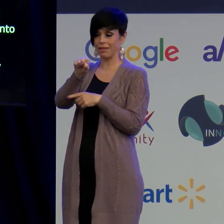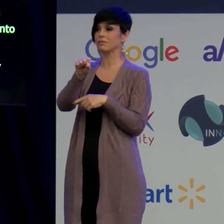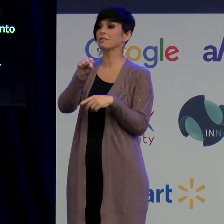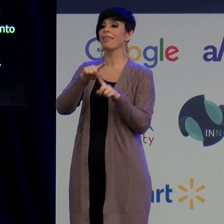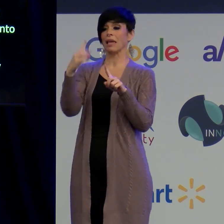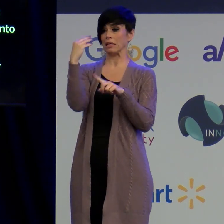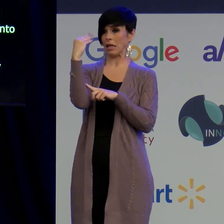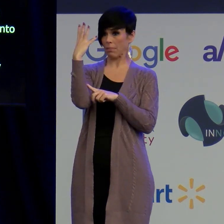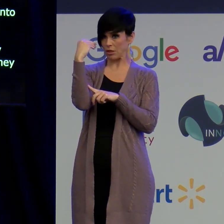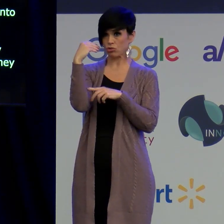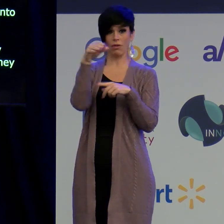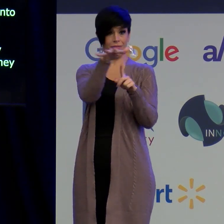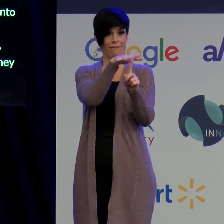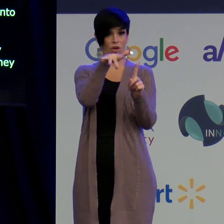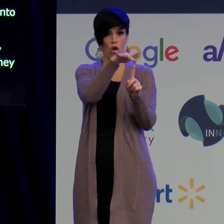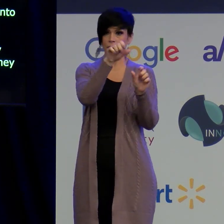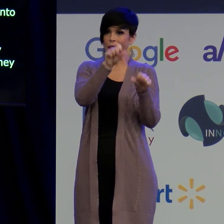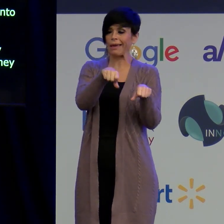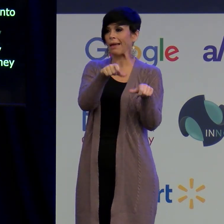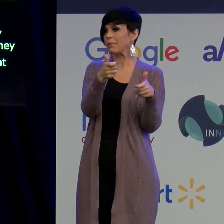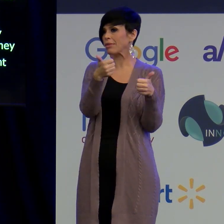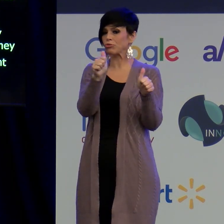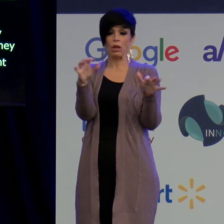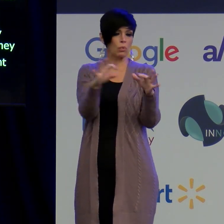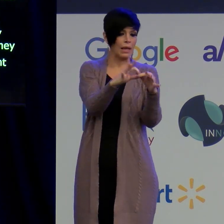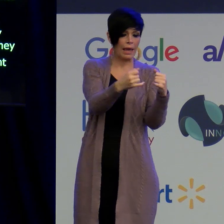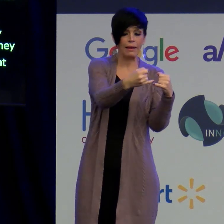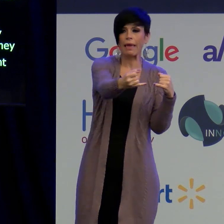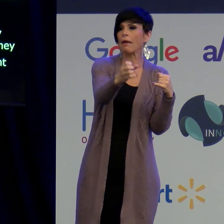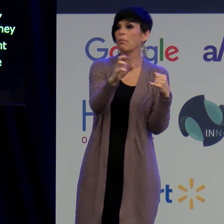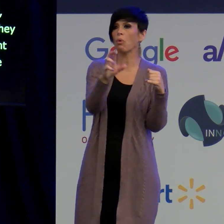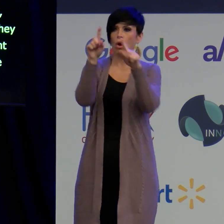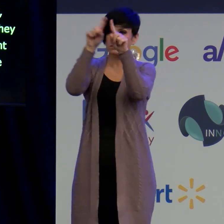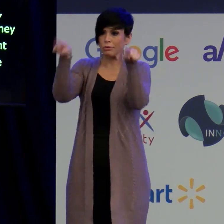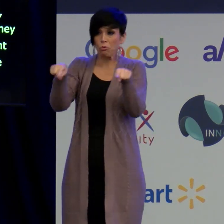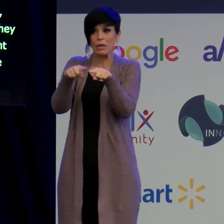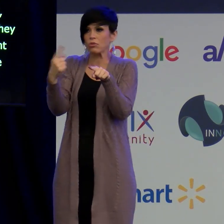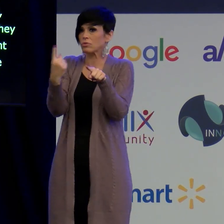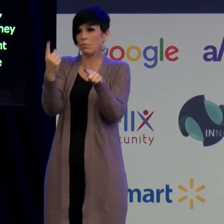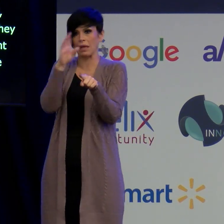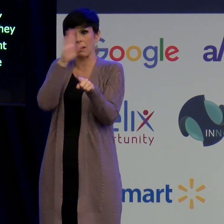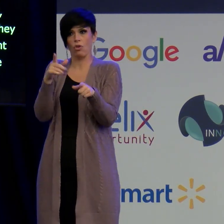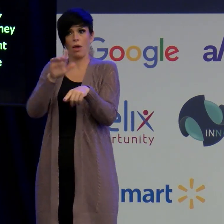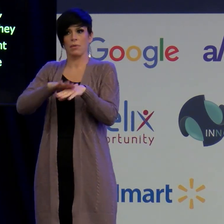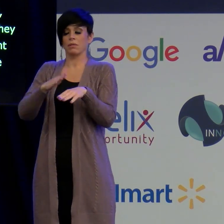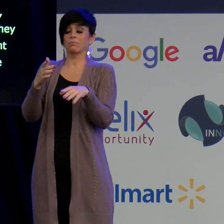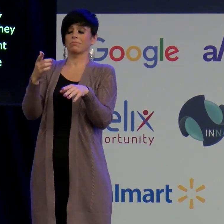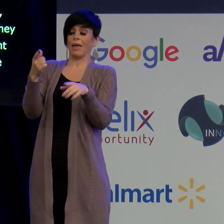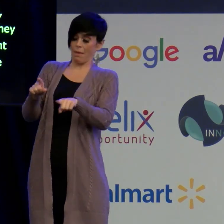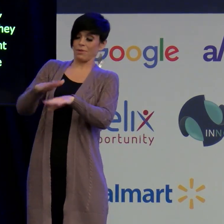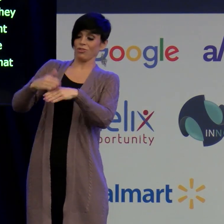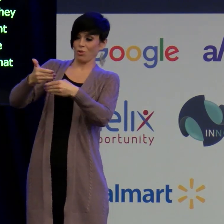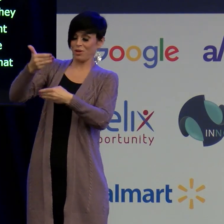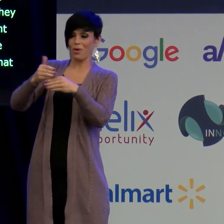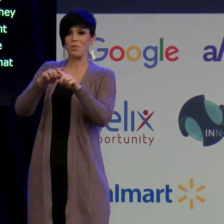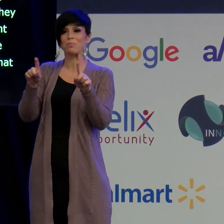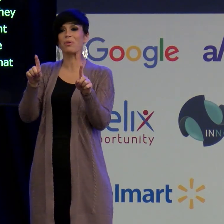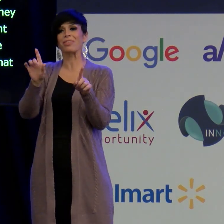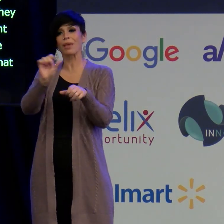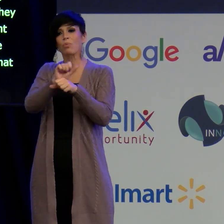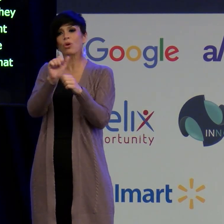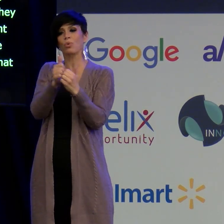the environment that they have. That could be a cable they're trying to connect or an error screen, which never happens on Windows. And then they work with